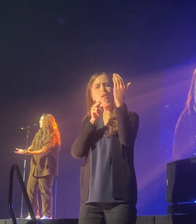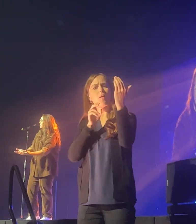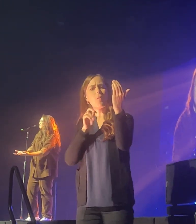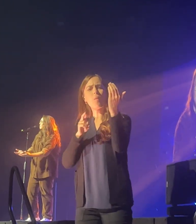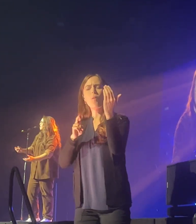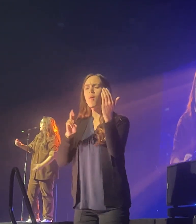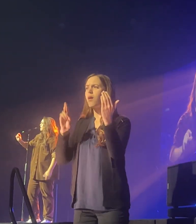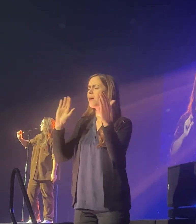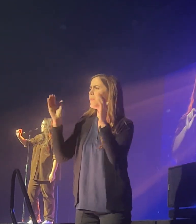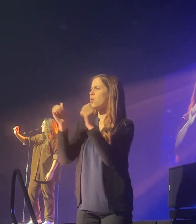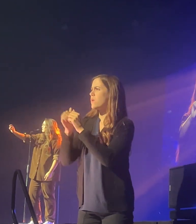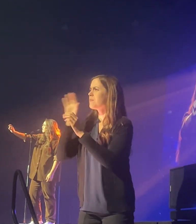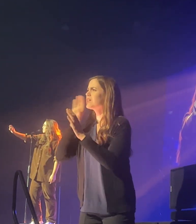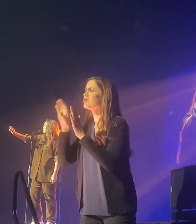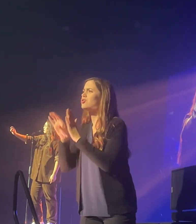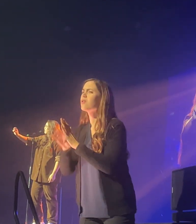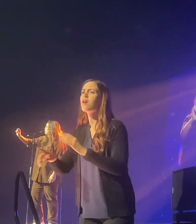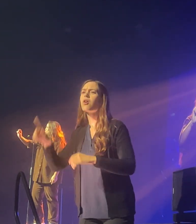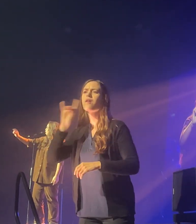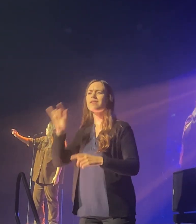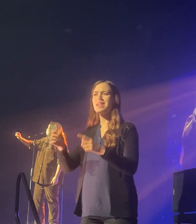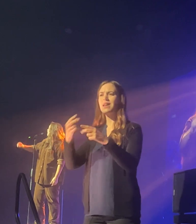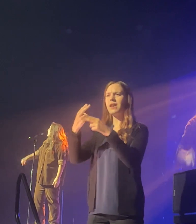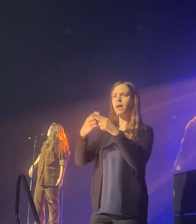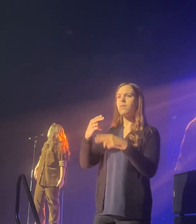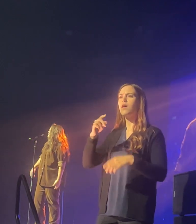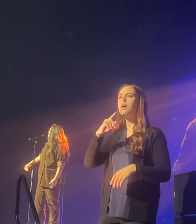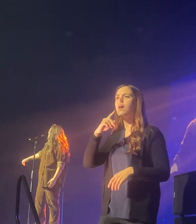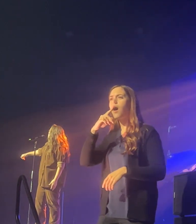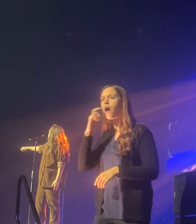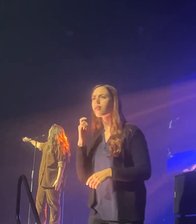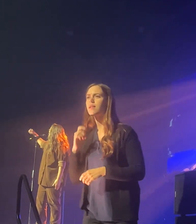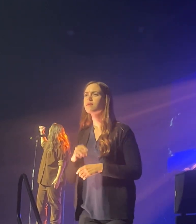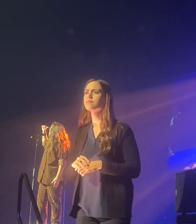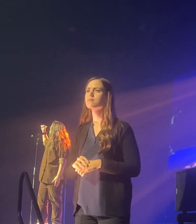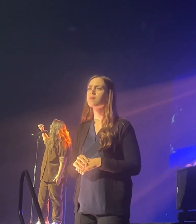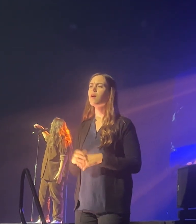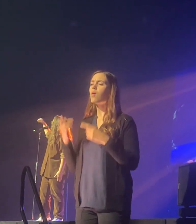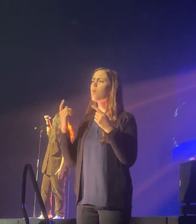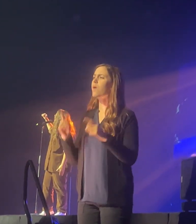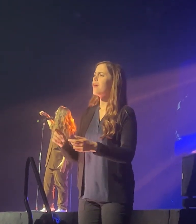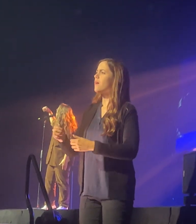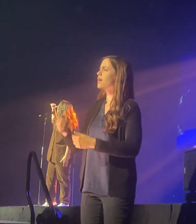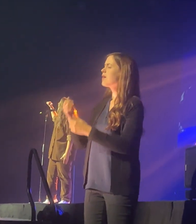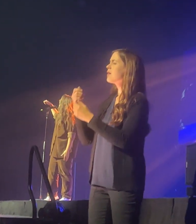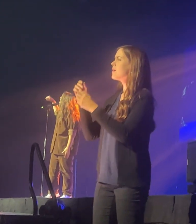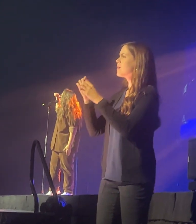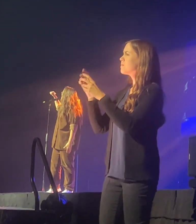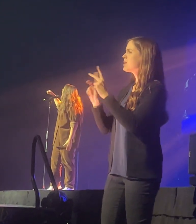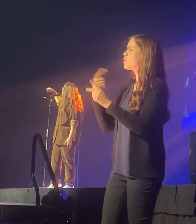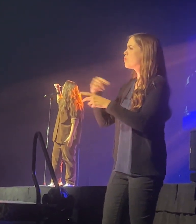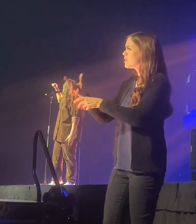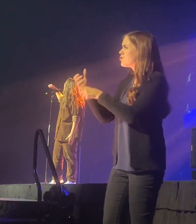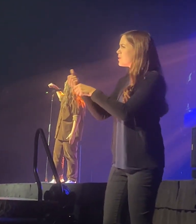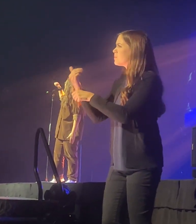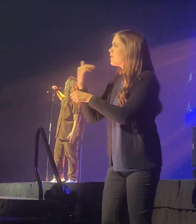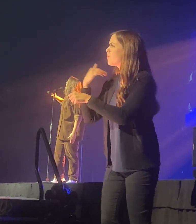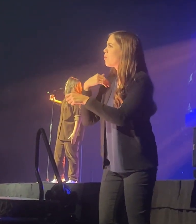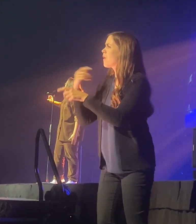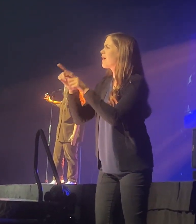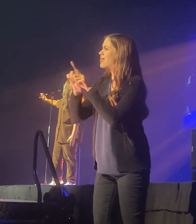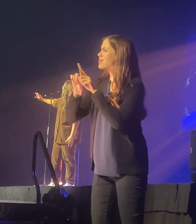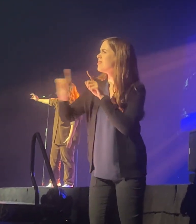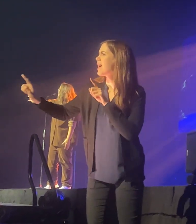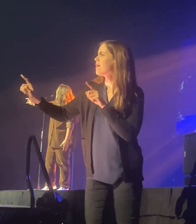and heard the name ugly. When we've been left by loved ones, people we trusted once, and heard the